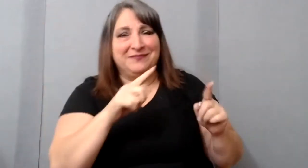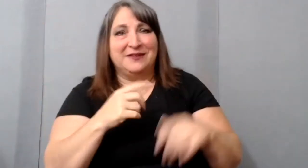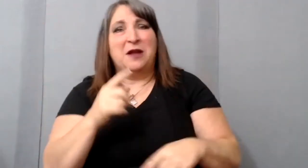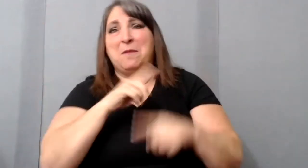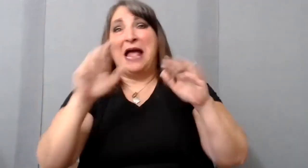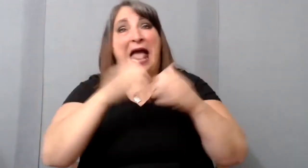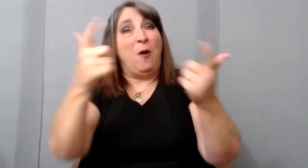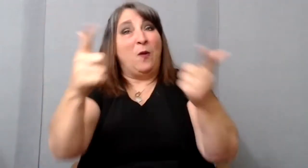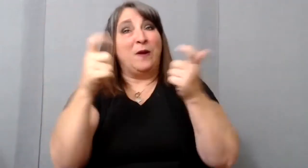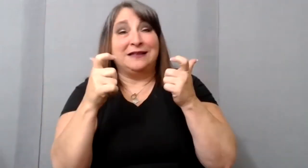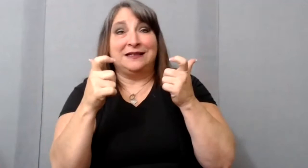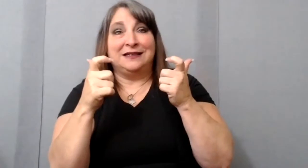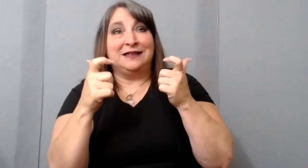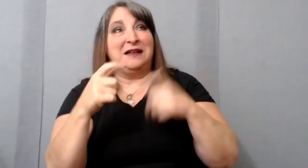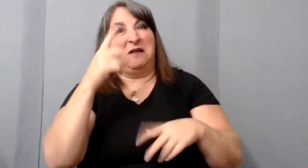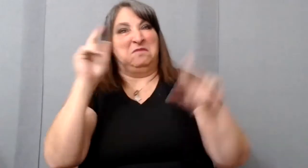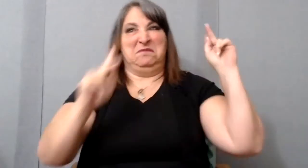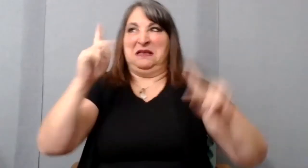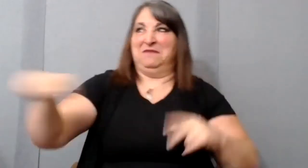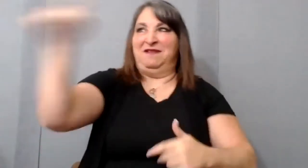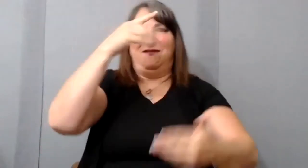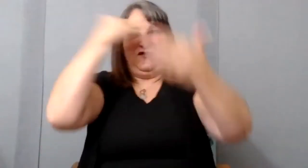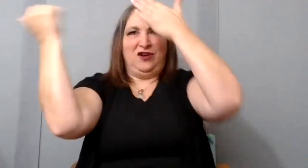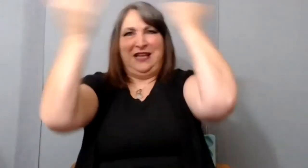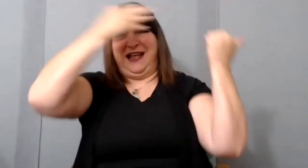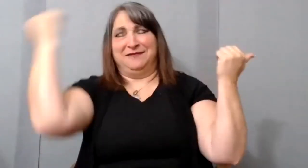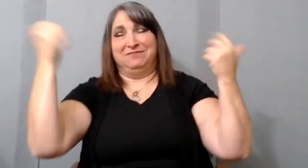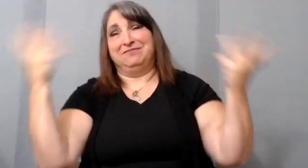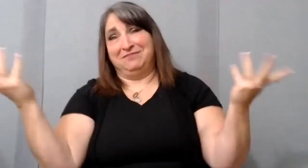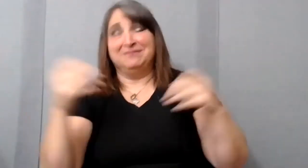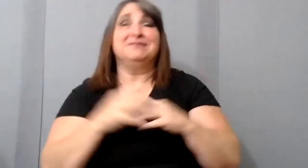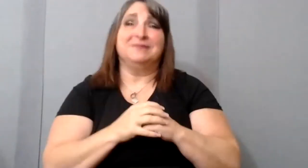quickly they forget.